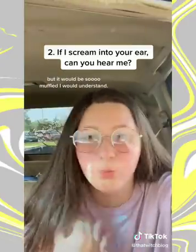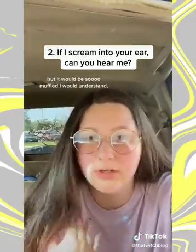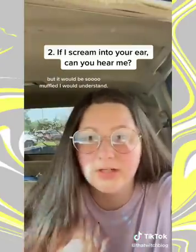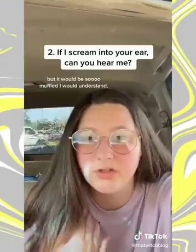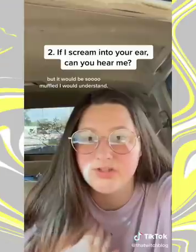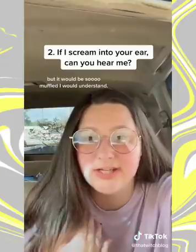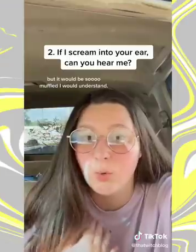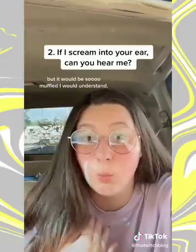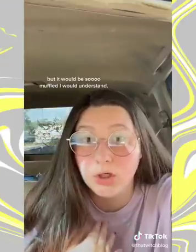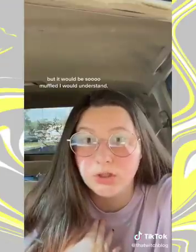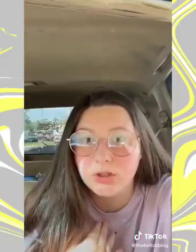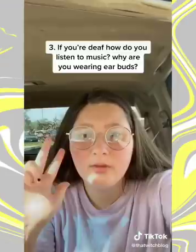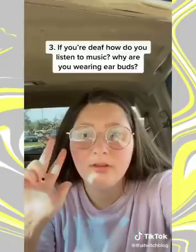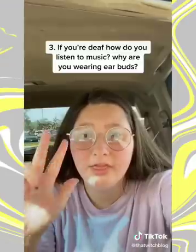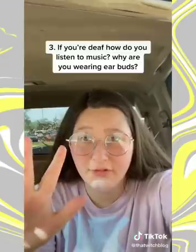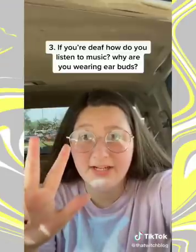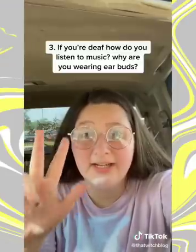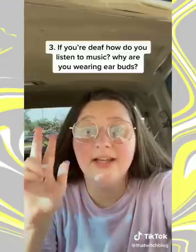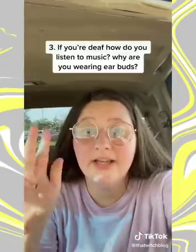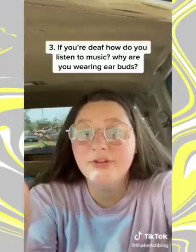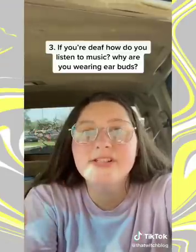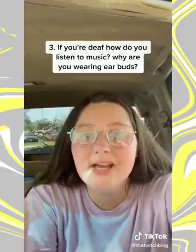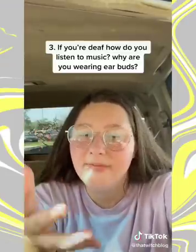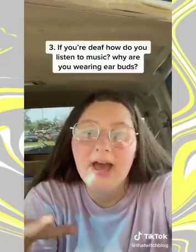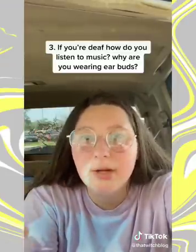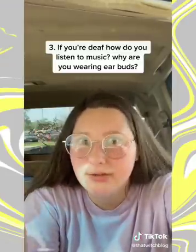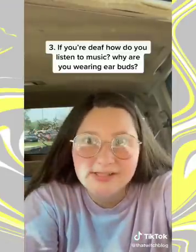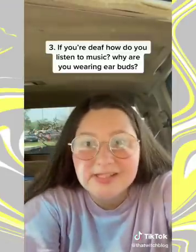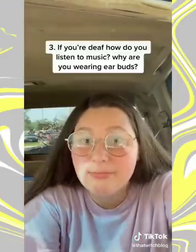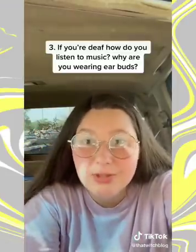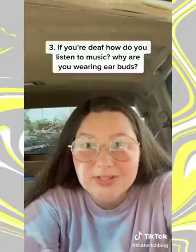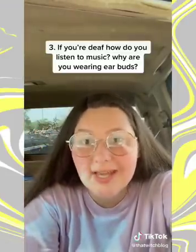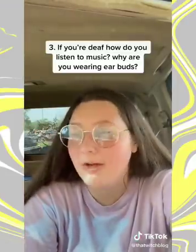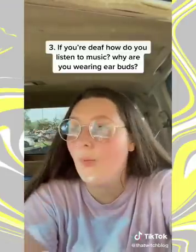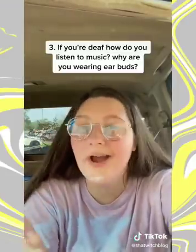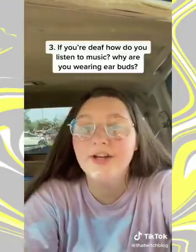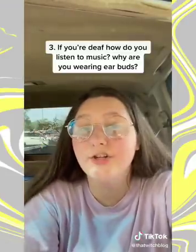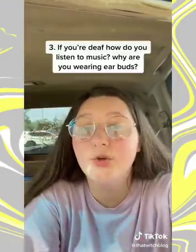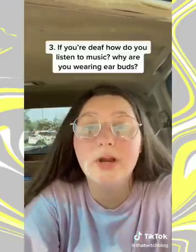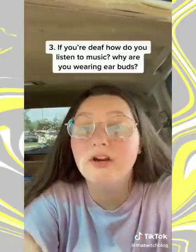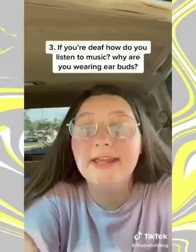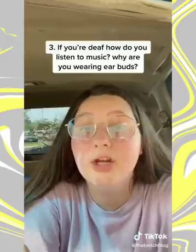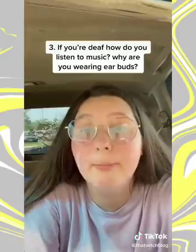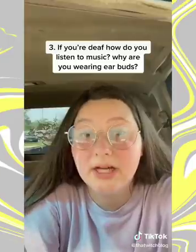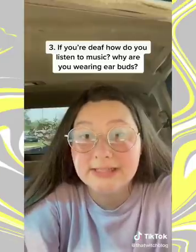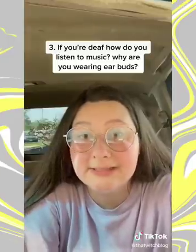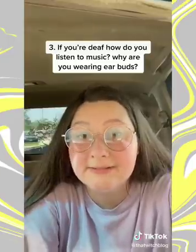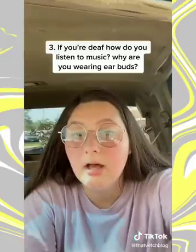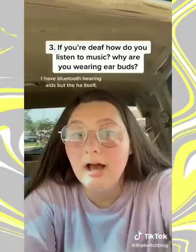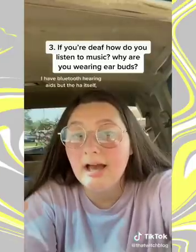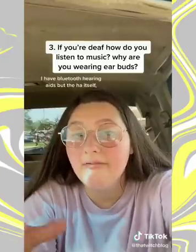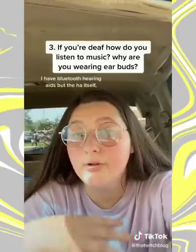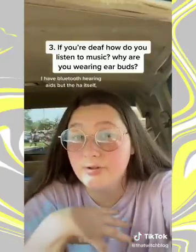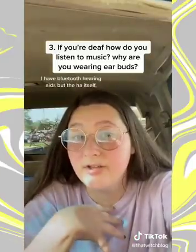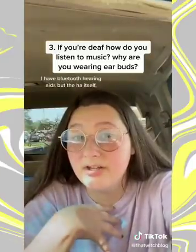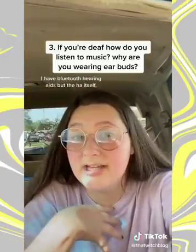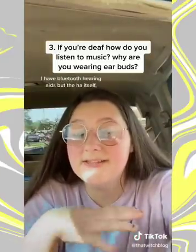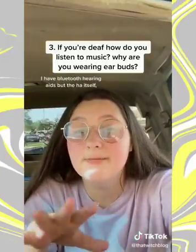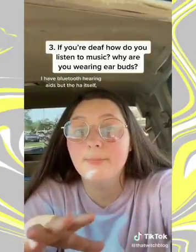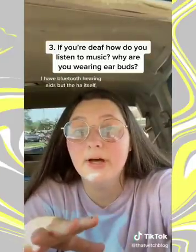wouldn't understand a word. 3, if you're deaf, how do you listen to music? Why are you wearing earbuds? I have Bluetooth hearing aids, but